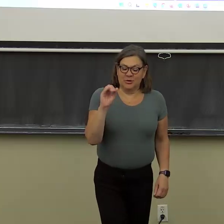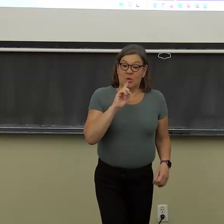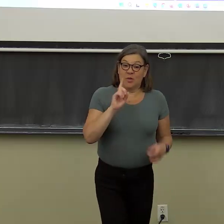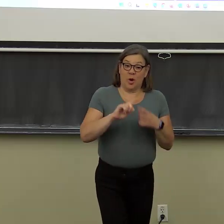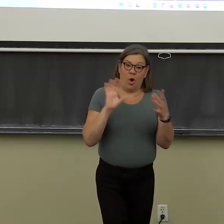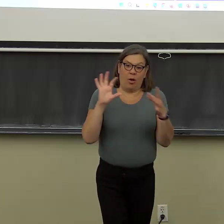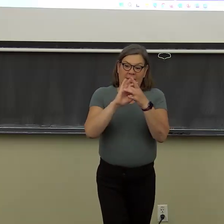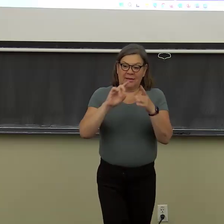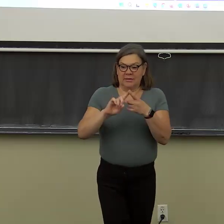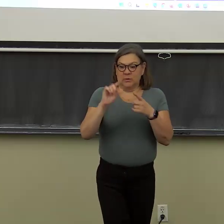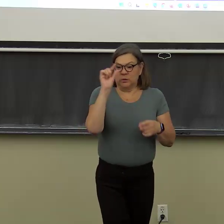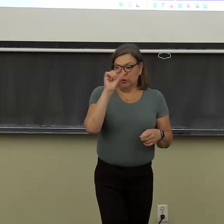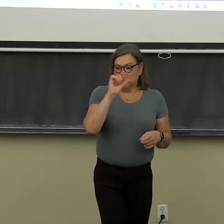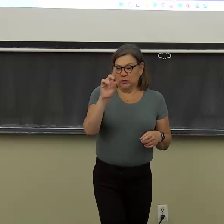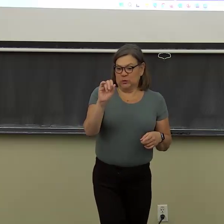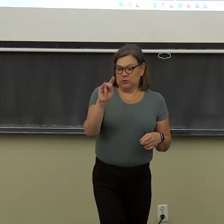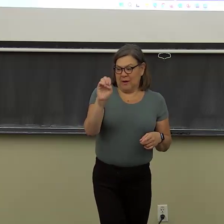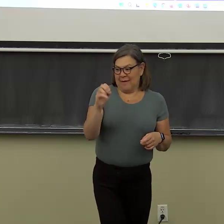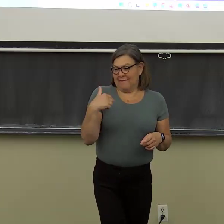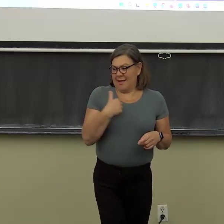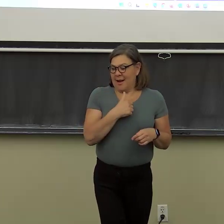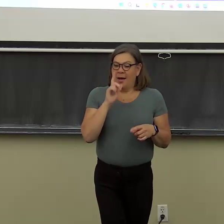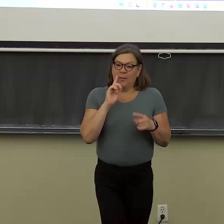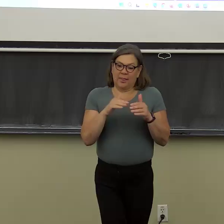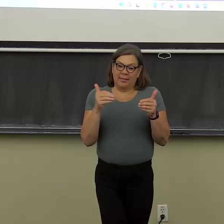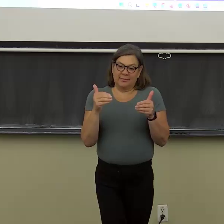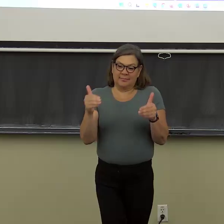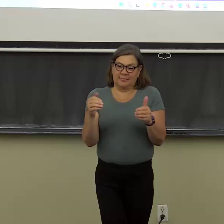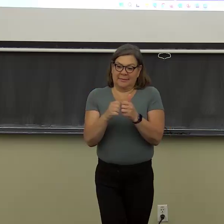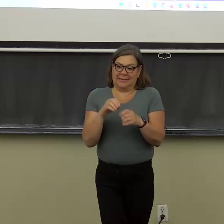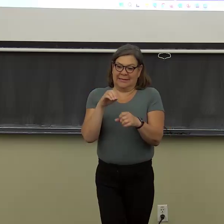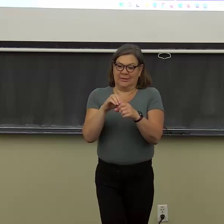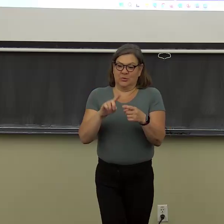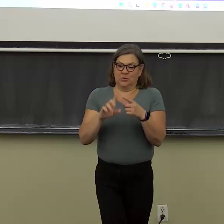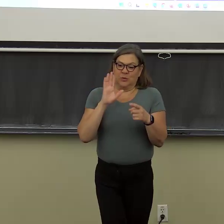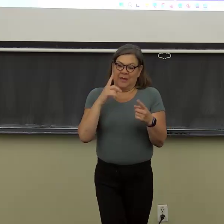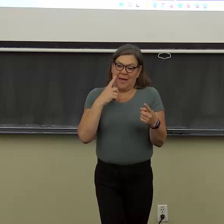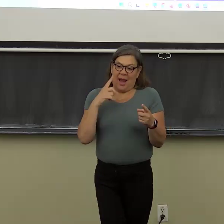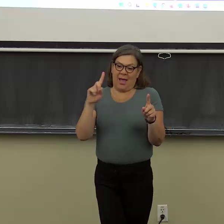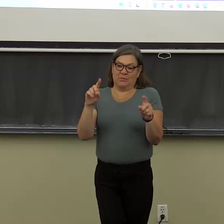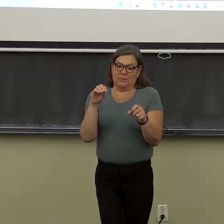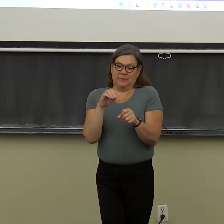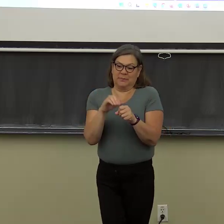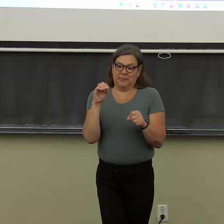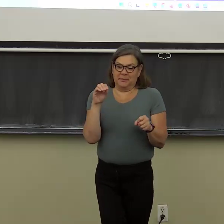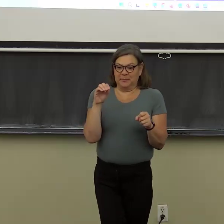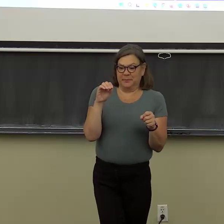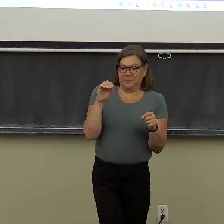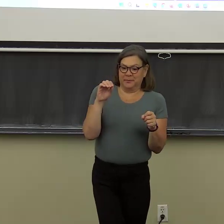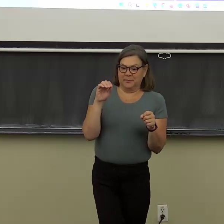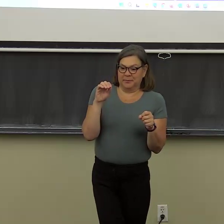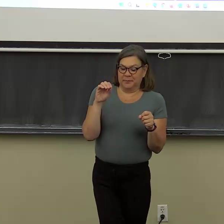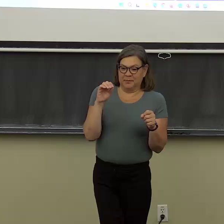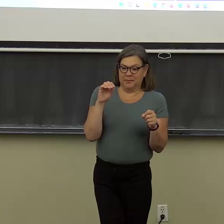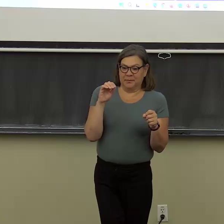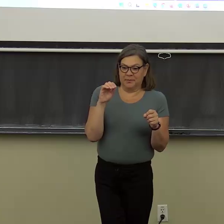are links to Google Drive, and I will go ahead and put those into the announcements in the.